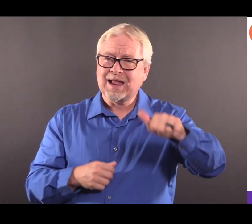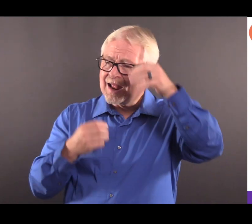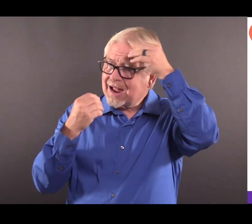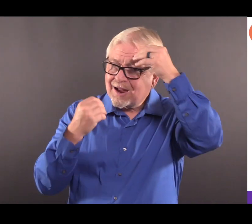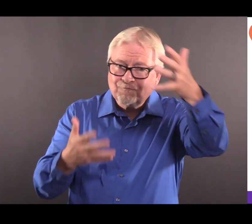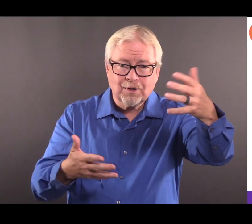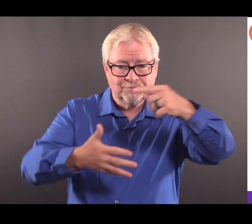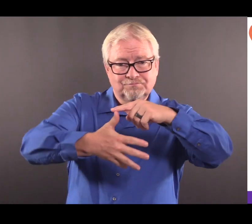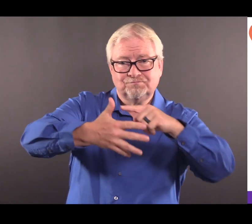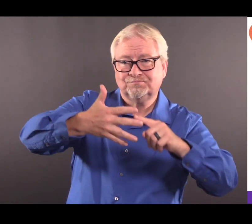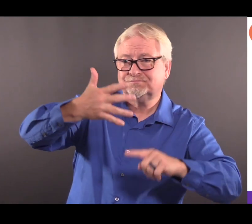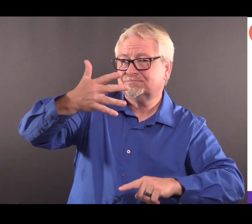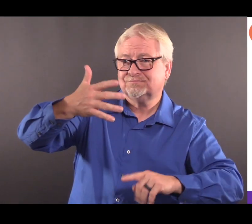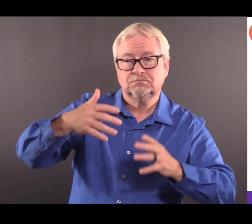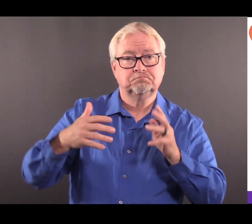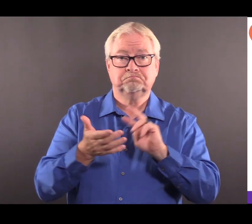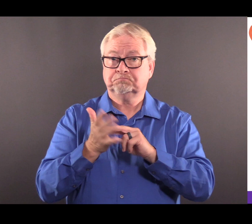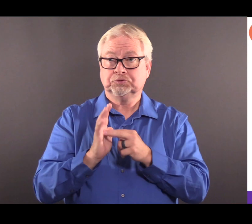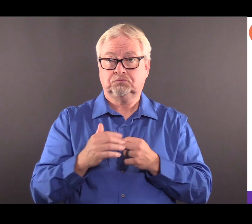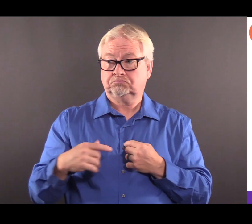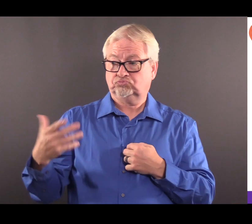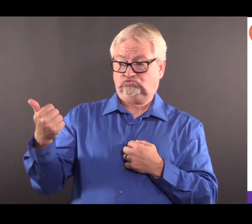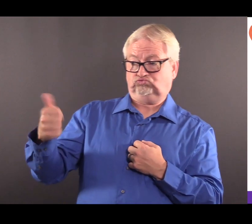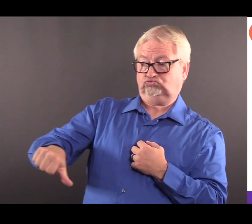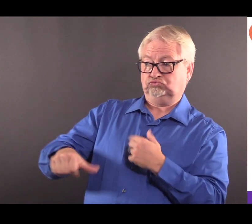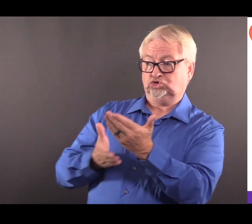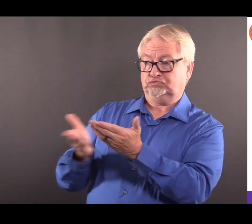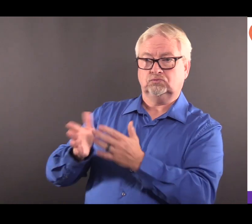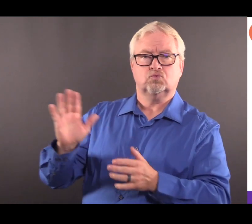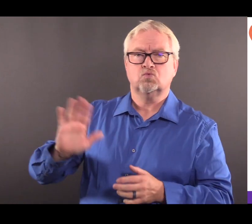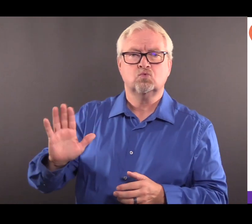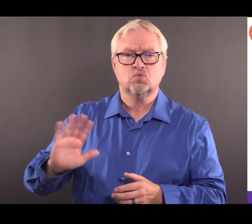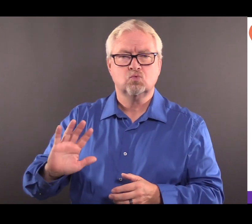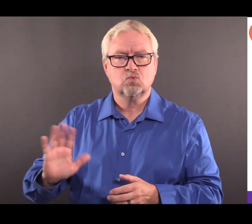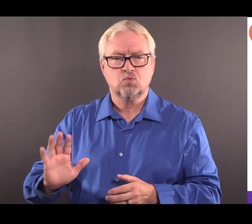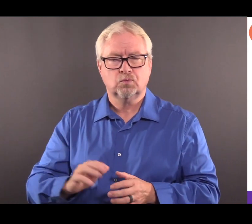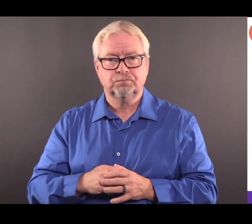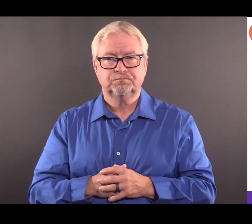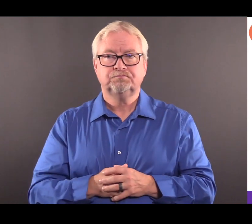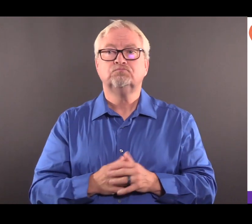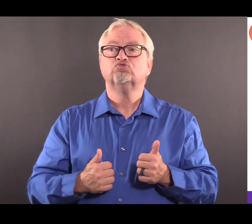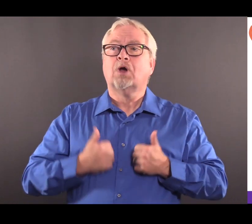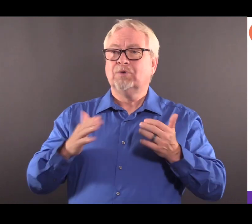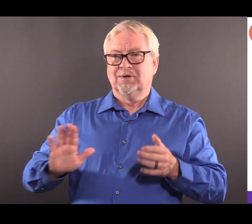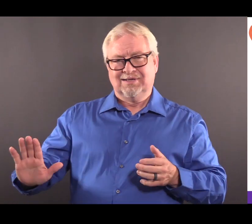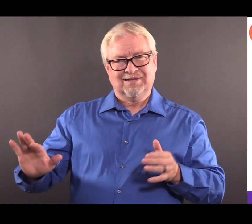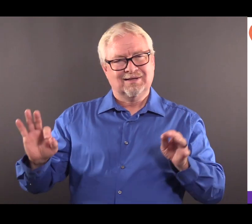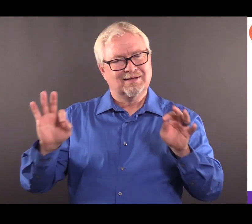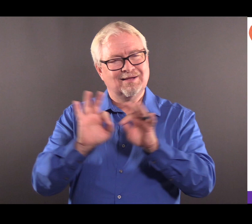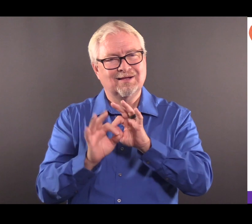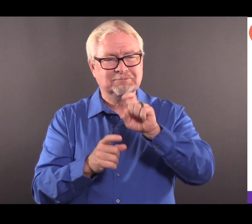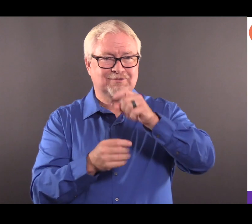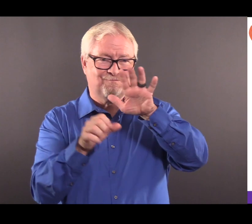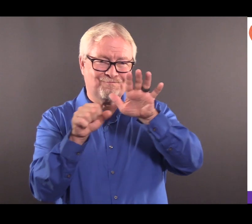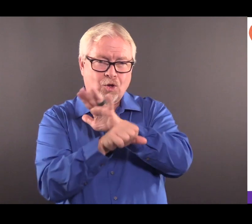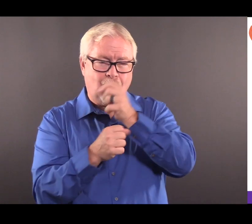can refuse to provide any information and that they cannot be denied services if they